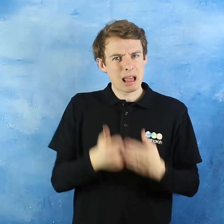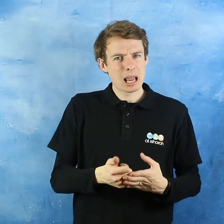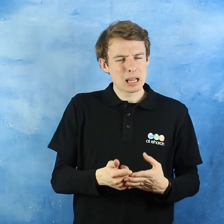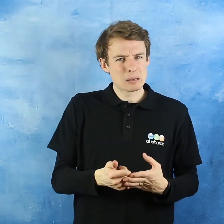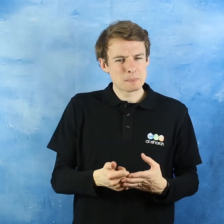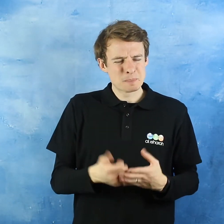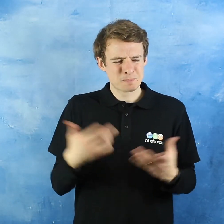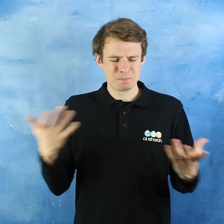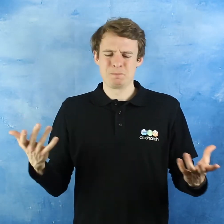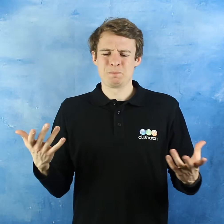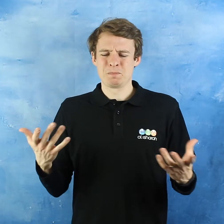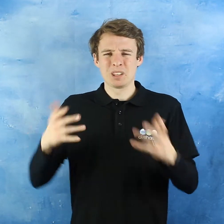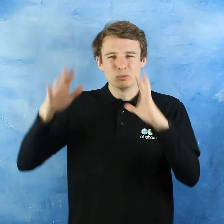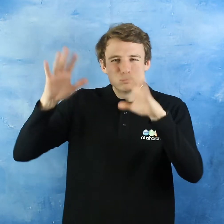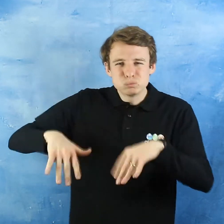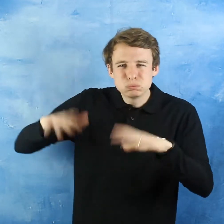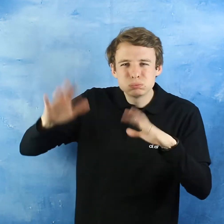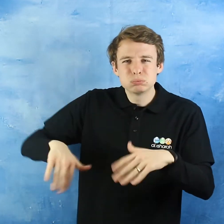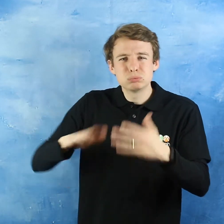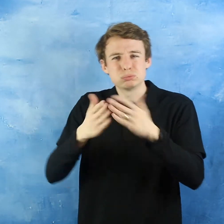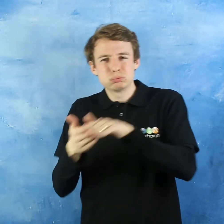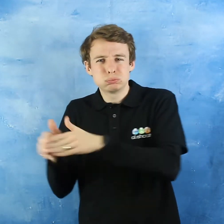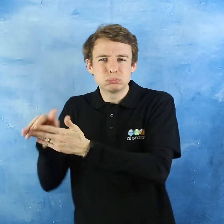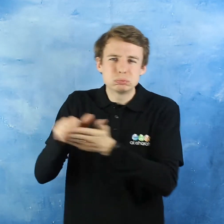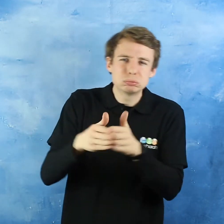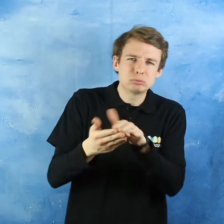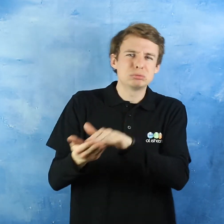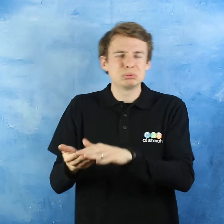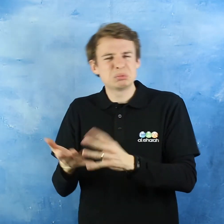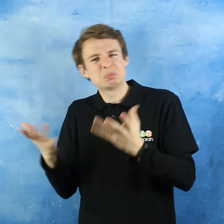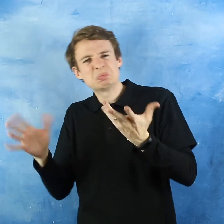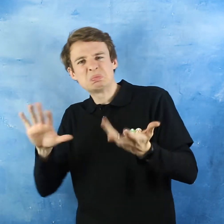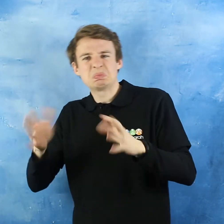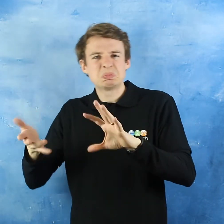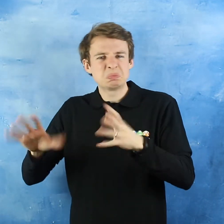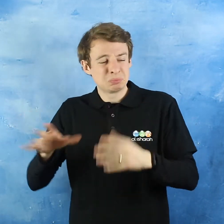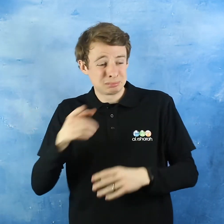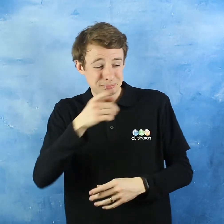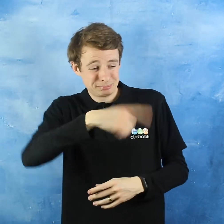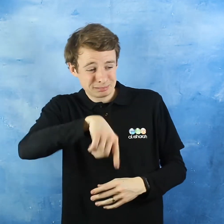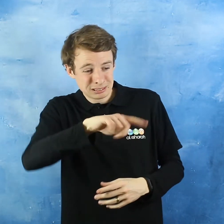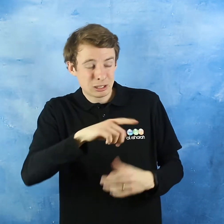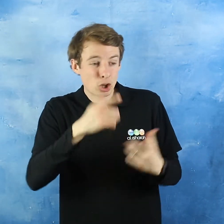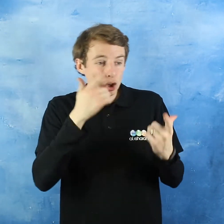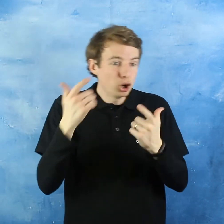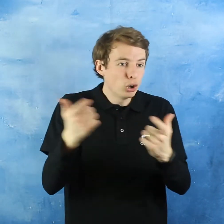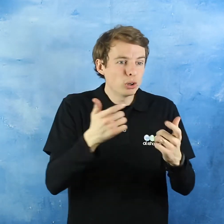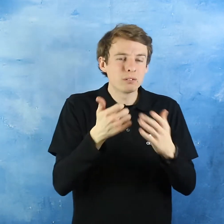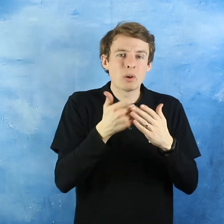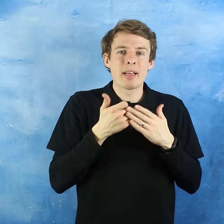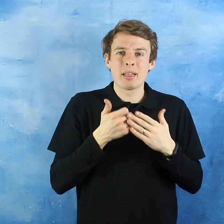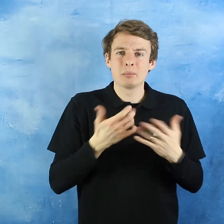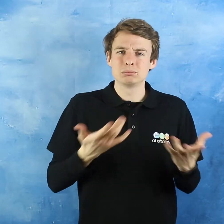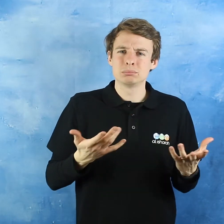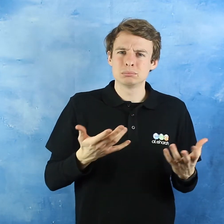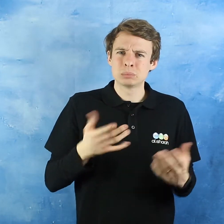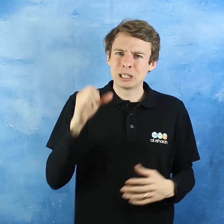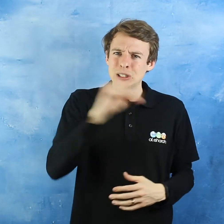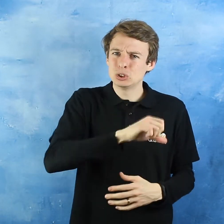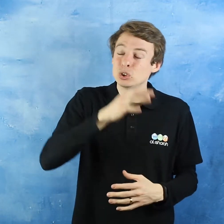be the right thing. You are missing that. You're not going to Allah yet. You're screaming and looking for who can help